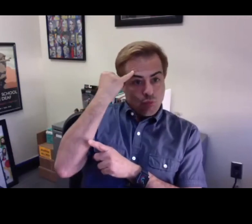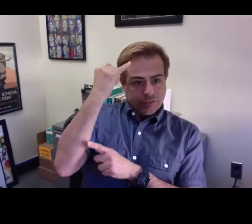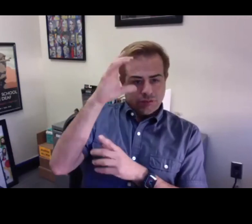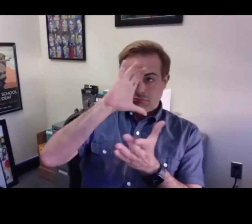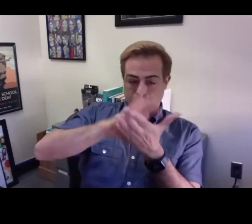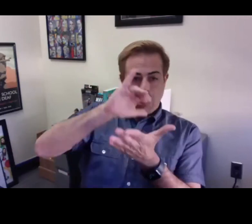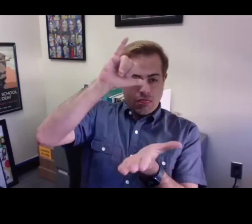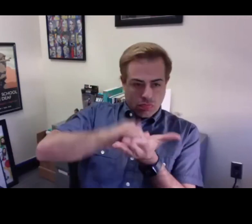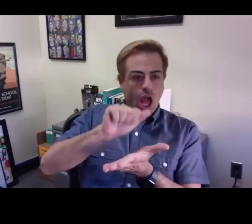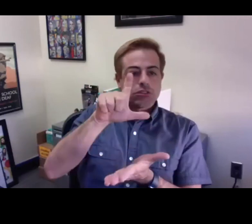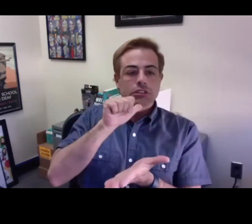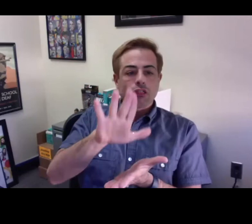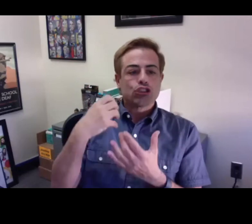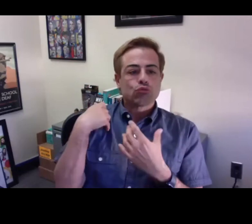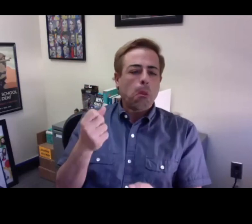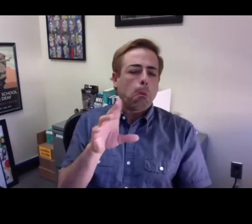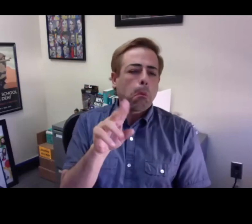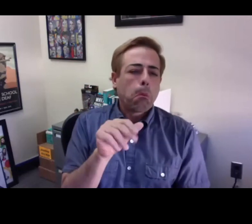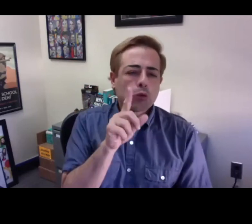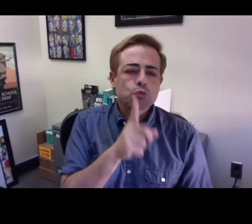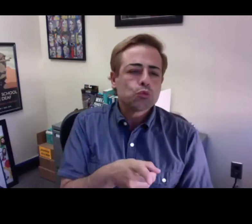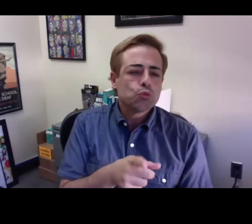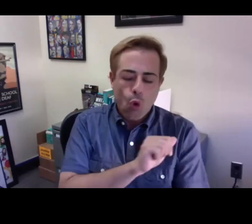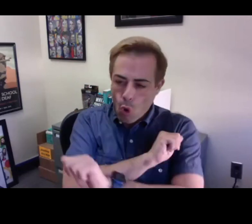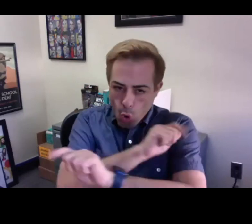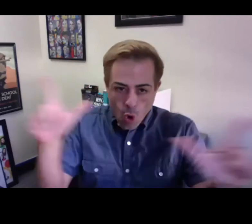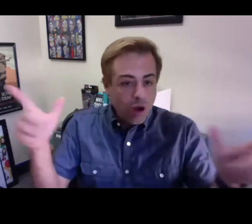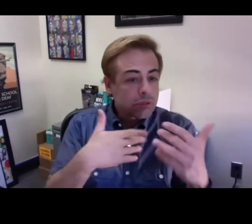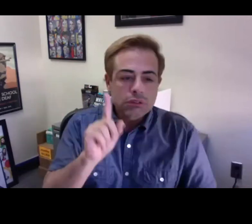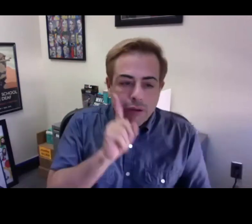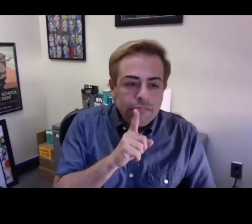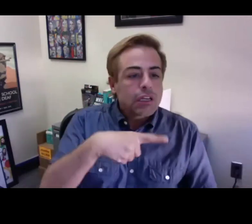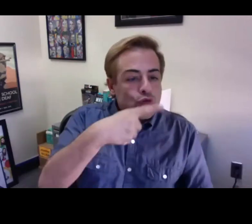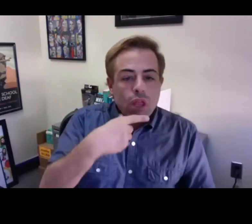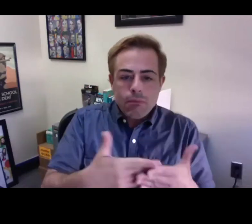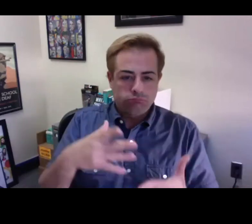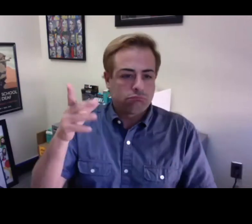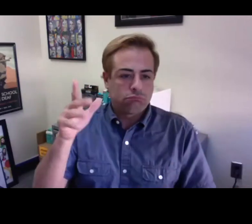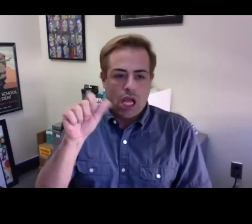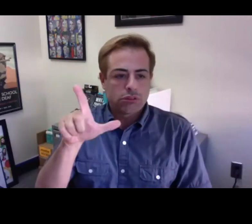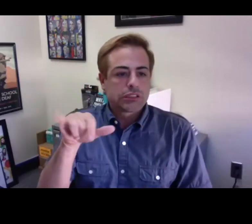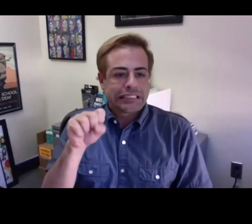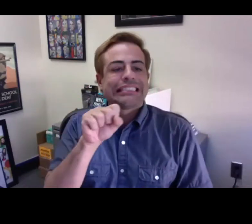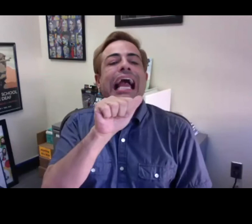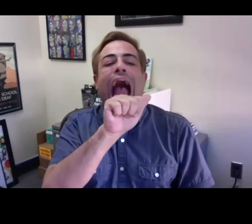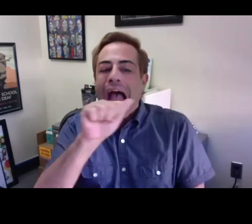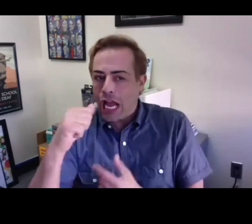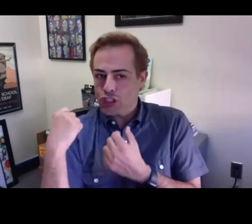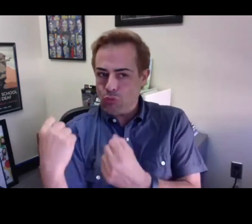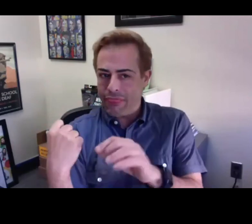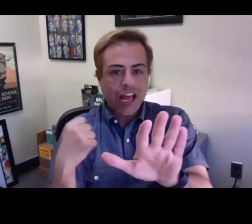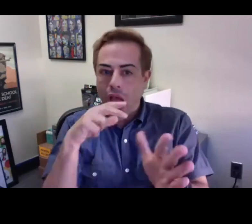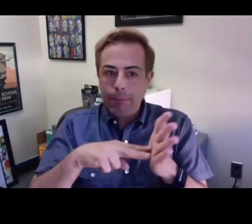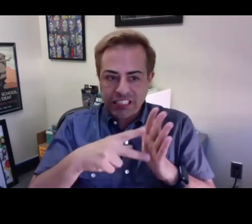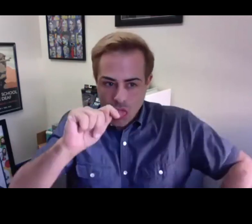so that premise, the idea that ASL maybe not their strength, that's actually not true. Whether